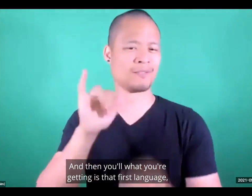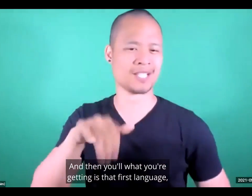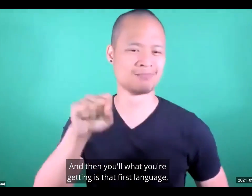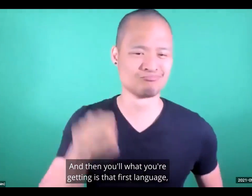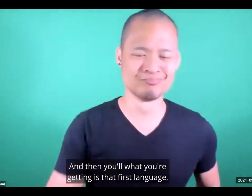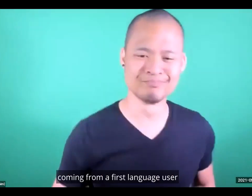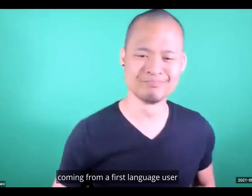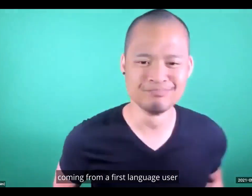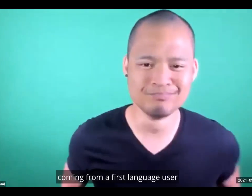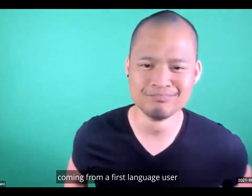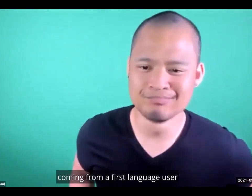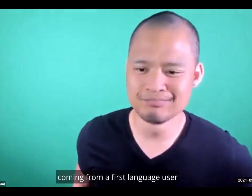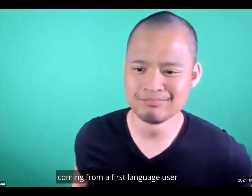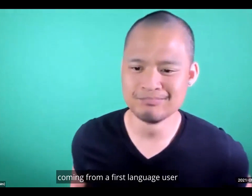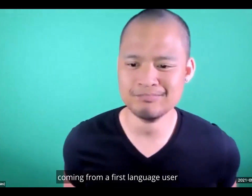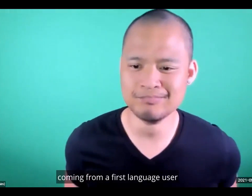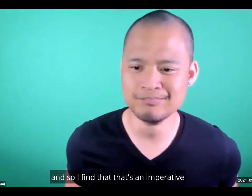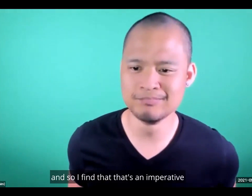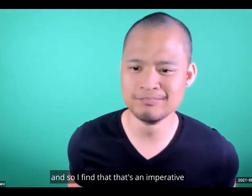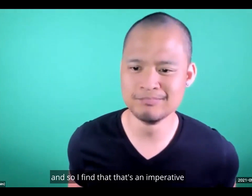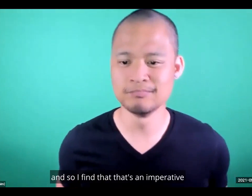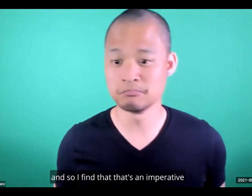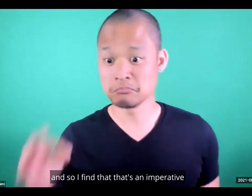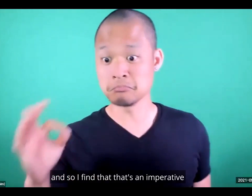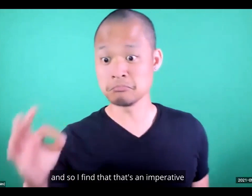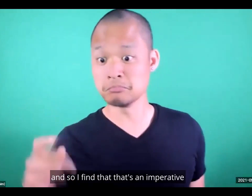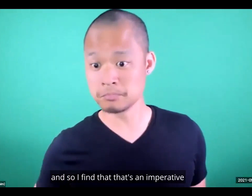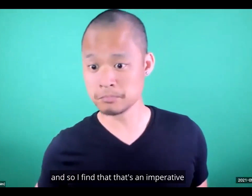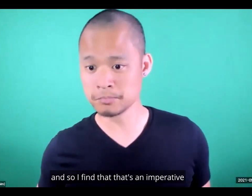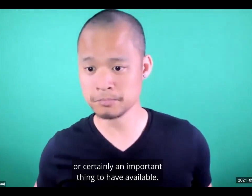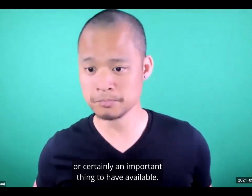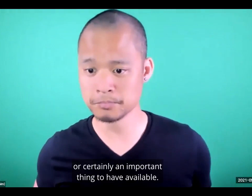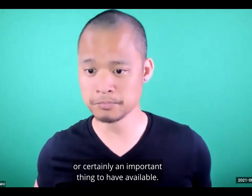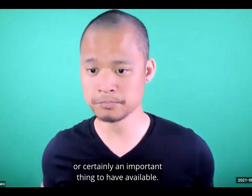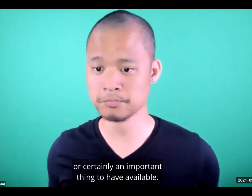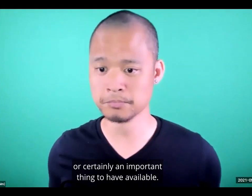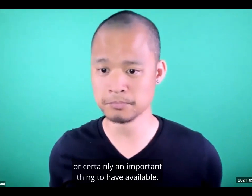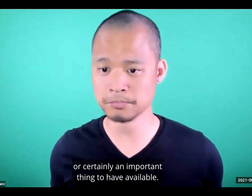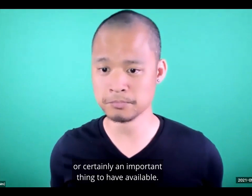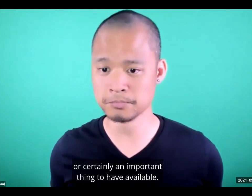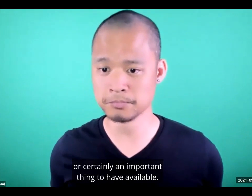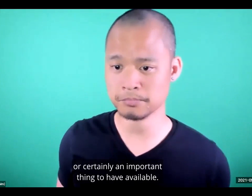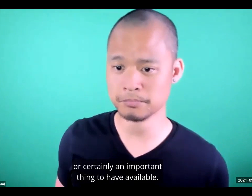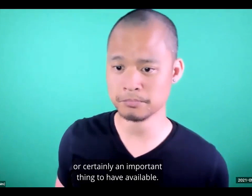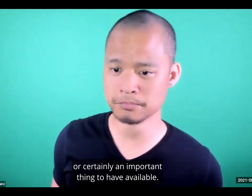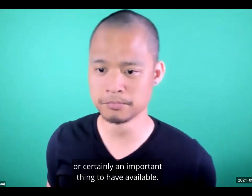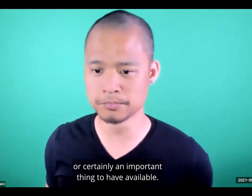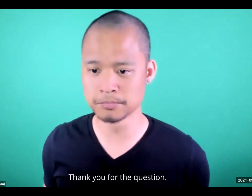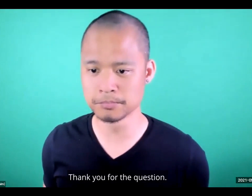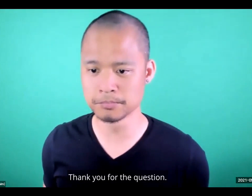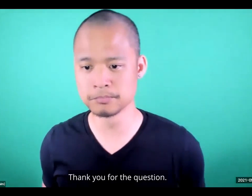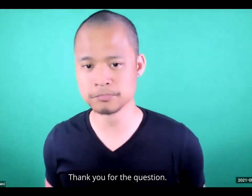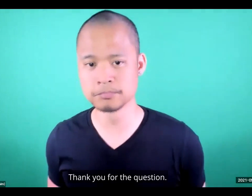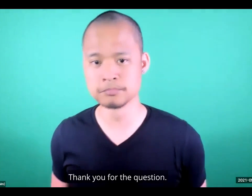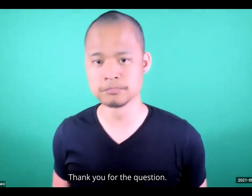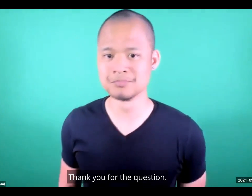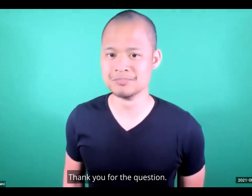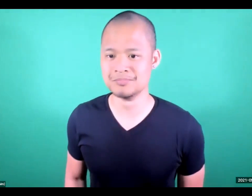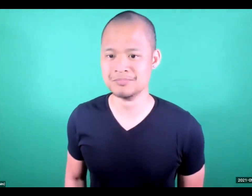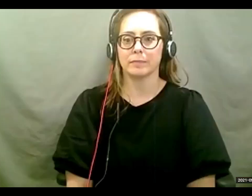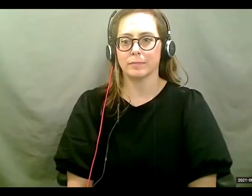language coming from a first language user. And so I find that that's an imperative or certainly an important thing to have available. Thank you for the